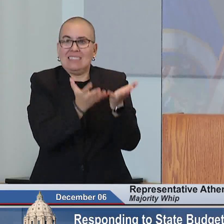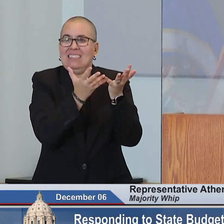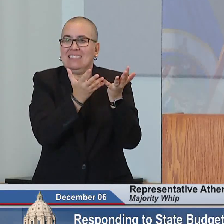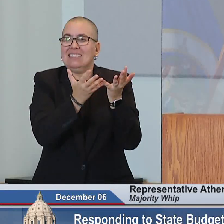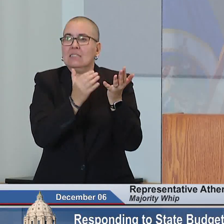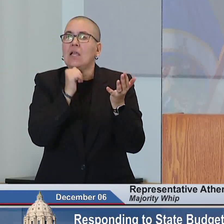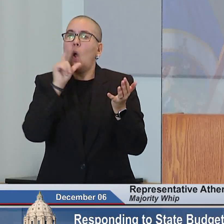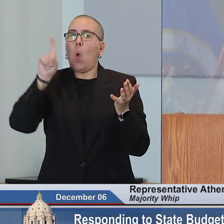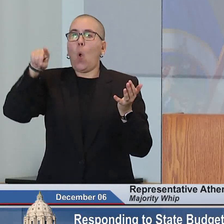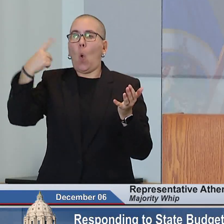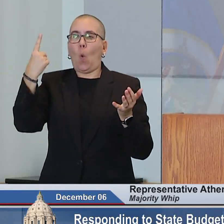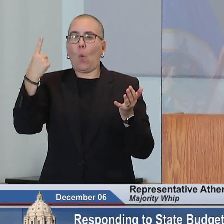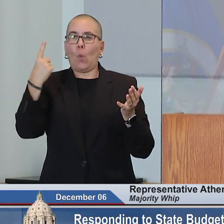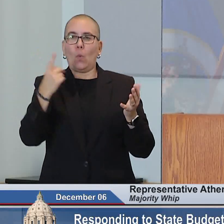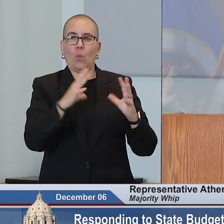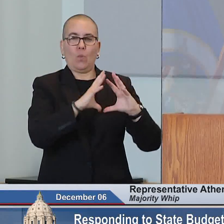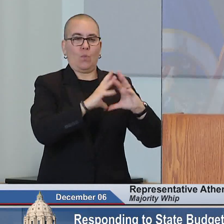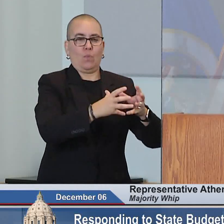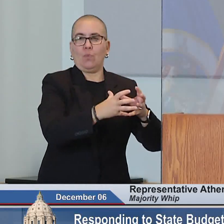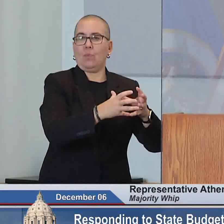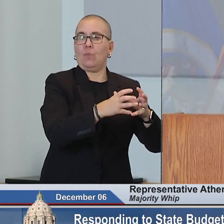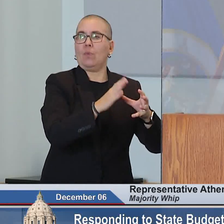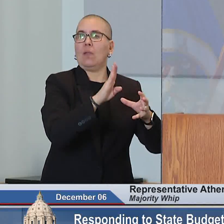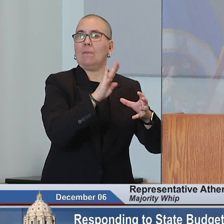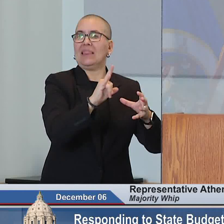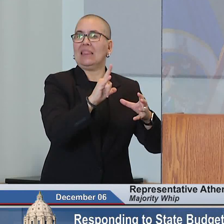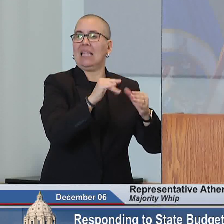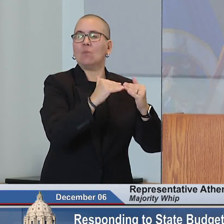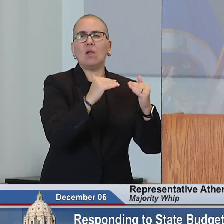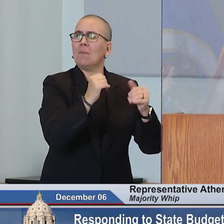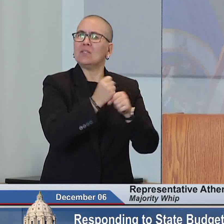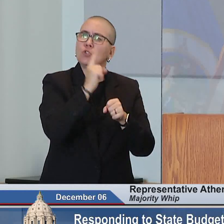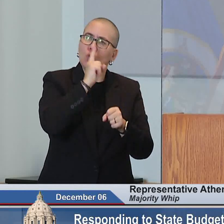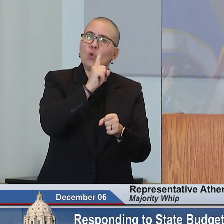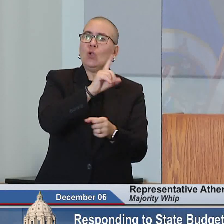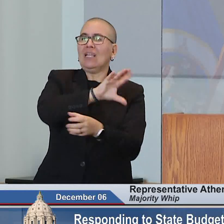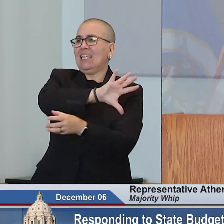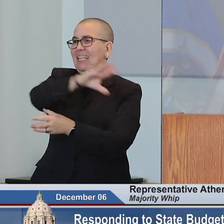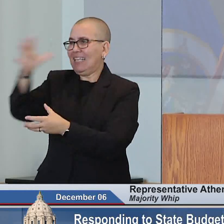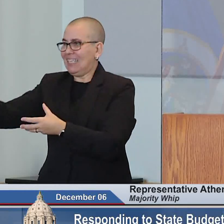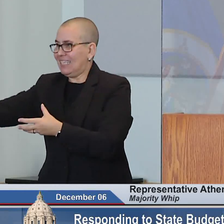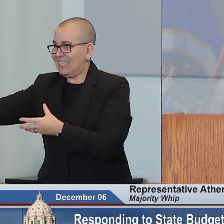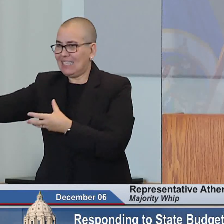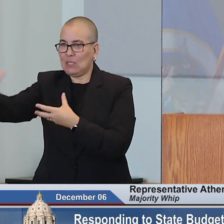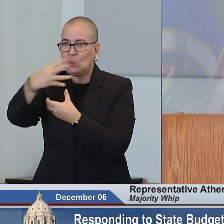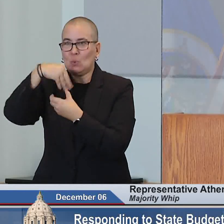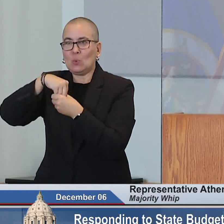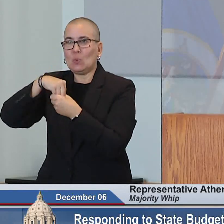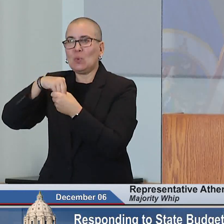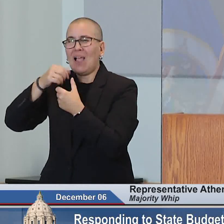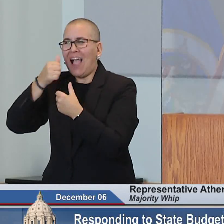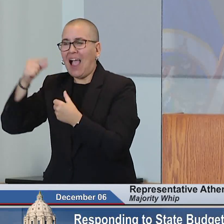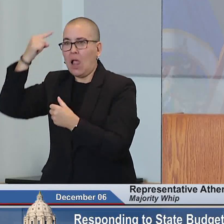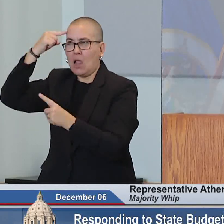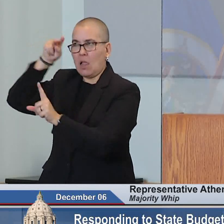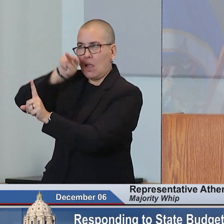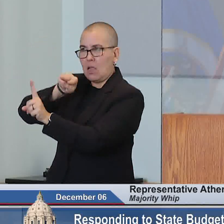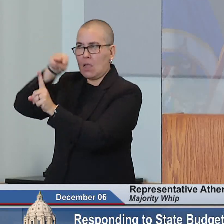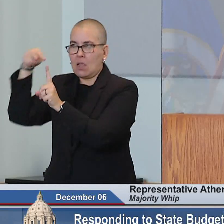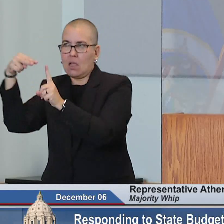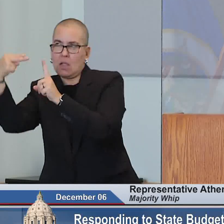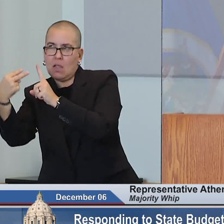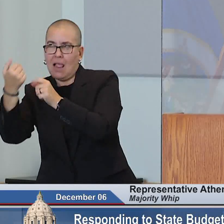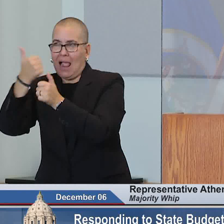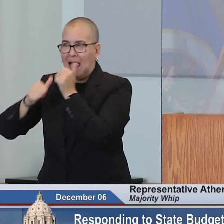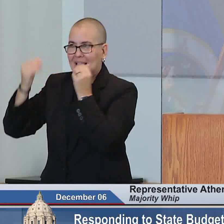bills that address equity necessarily, but making sure that's a part of our entire thought process and our work process as we go forward. And so part of